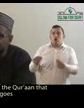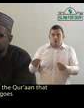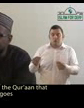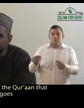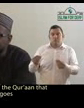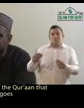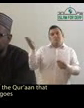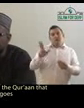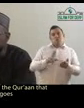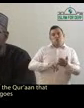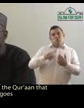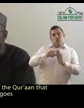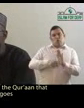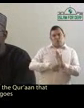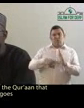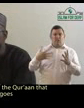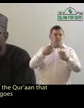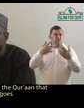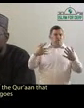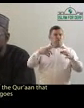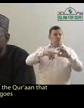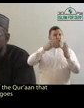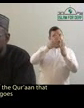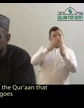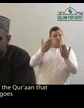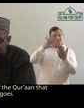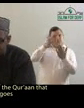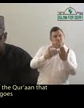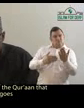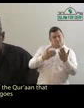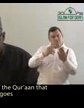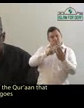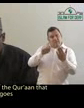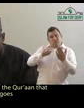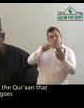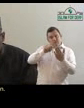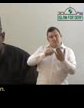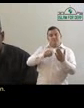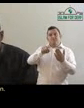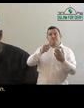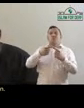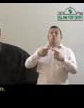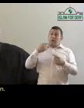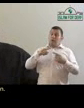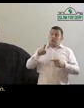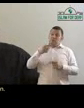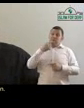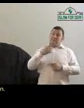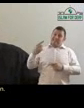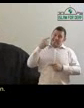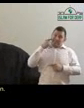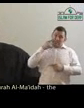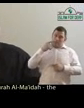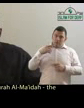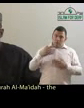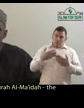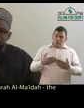there. And there are many verses of the Quran that prove this point. And again, it goes back to the ease of the